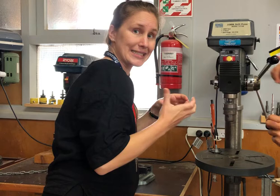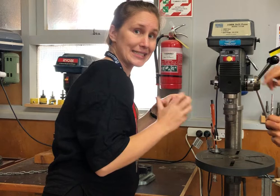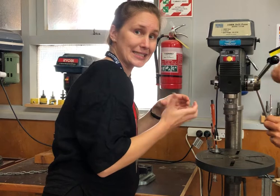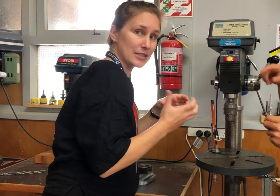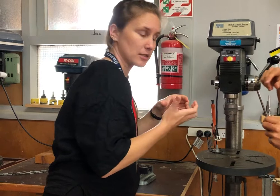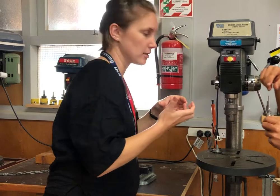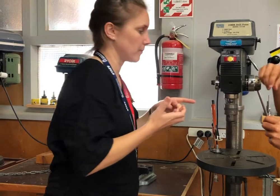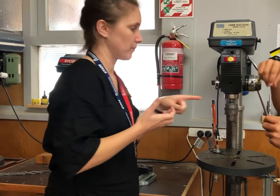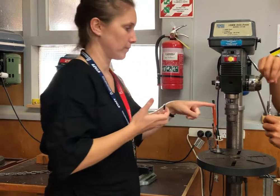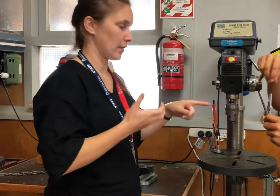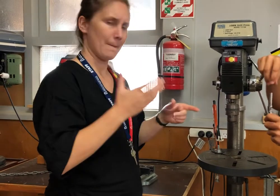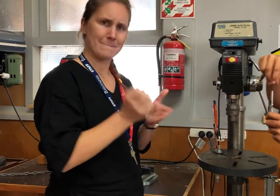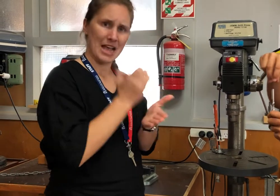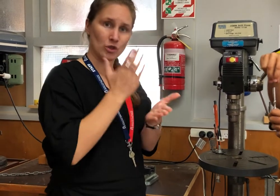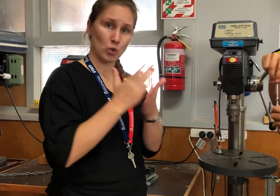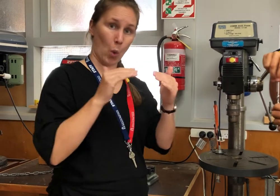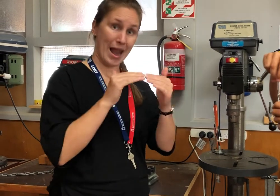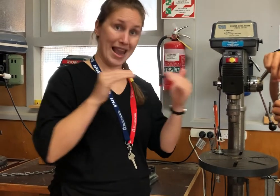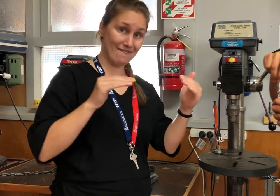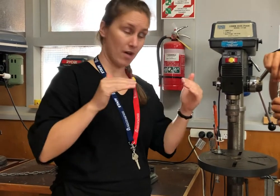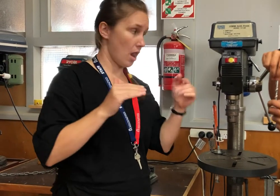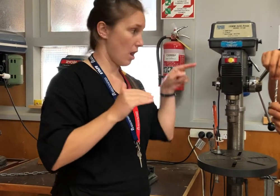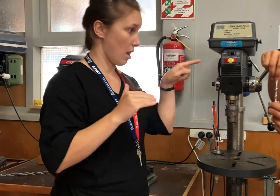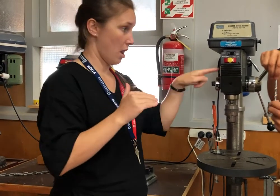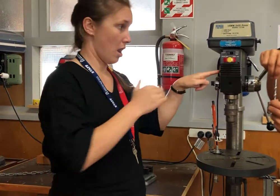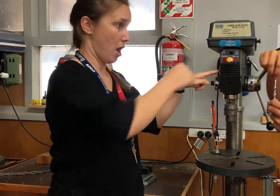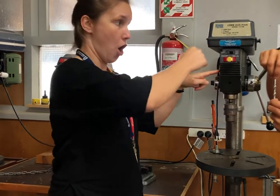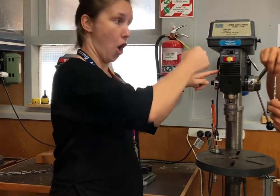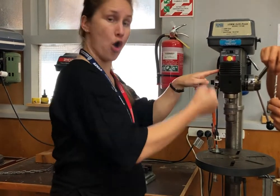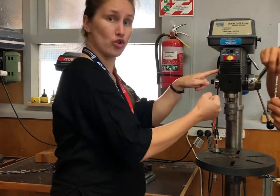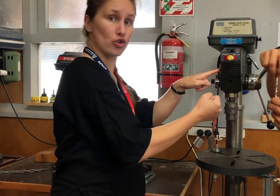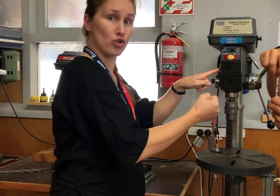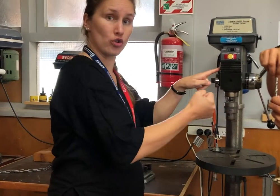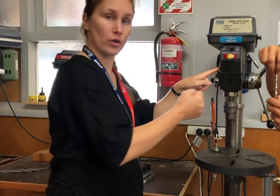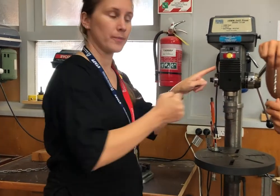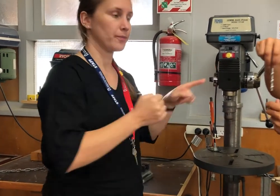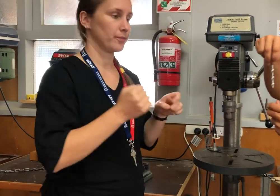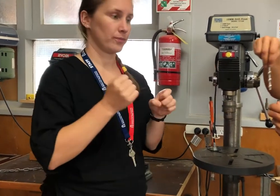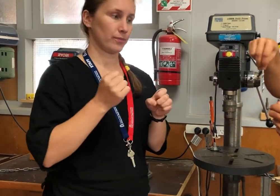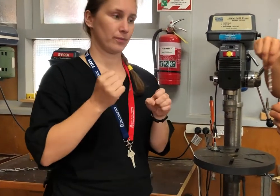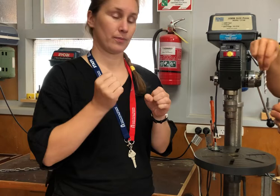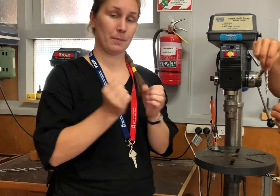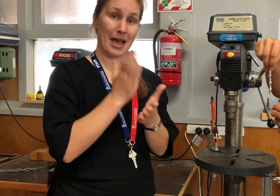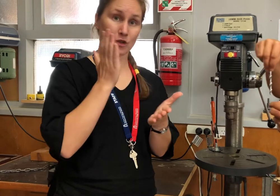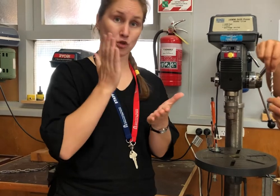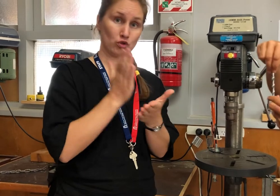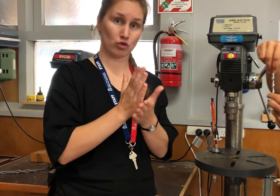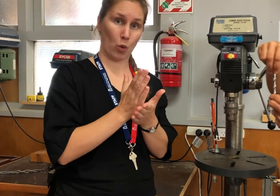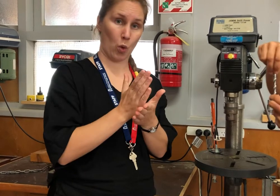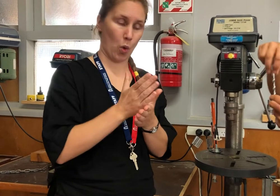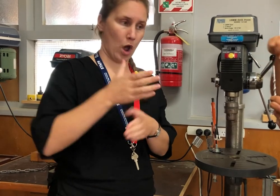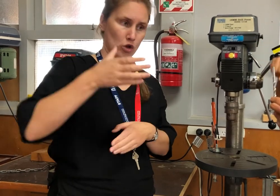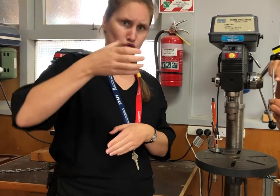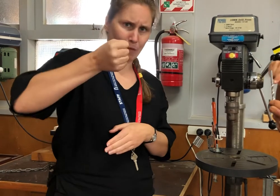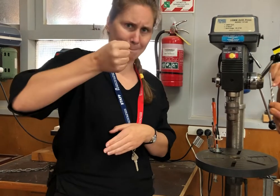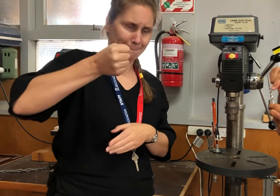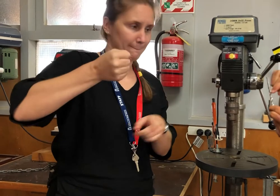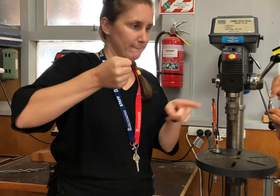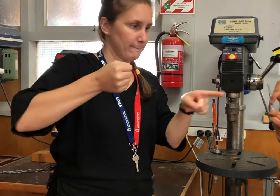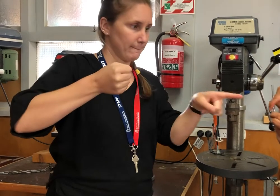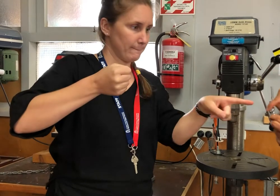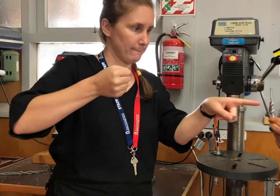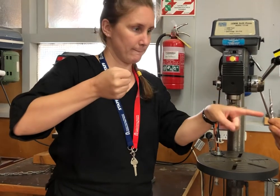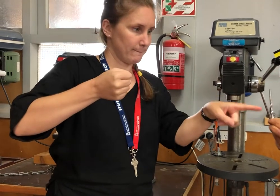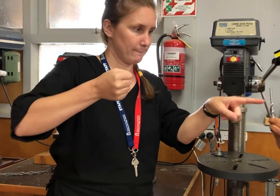by spinning the drill. When we put it in, we're going to make sure that we're gripping just the shank of the cutter and not these